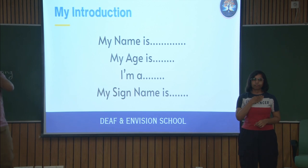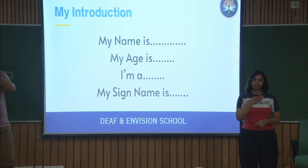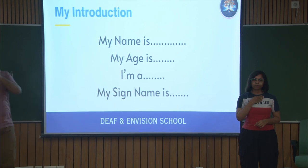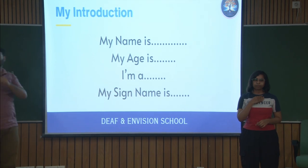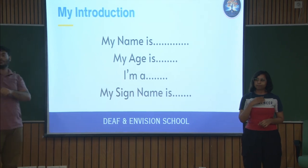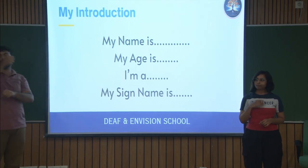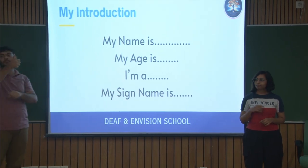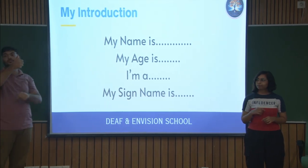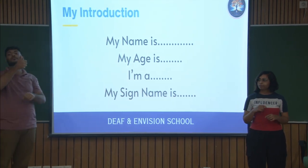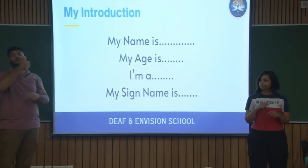Make it S. S.